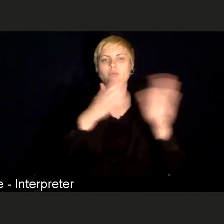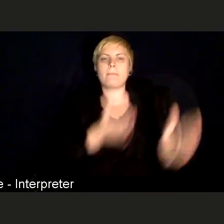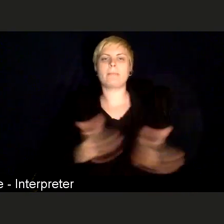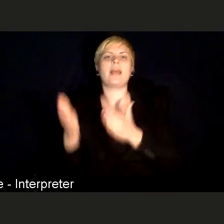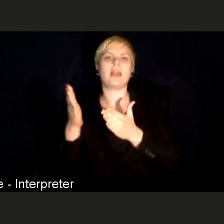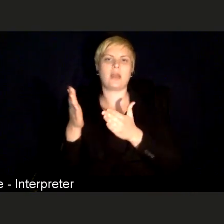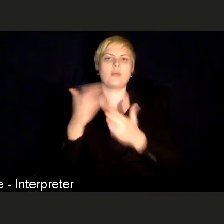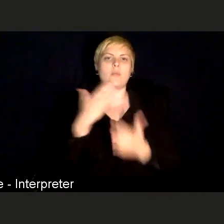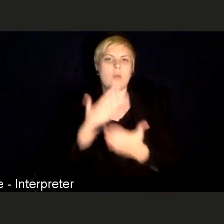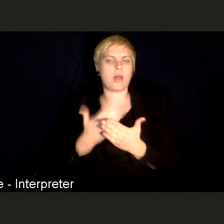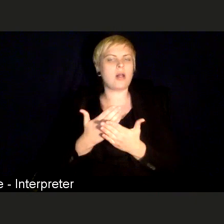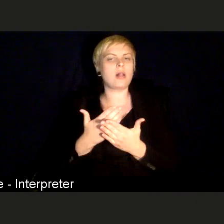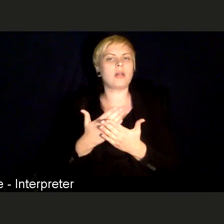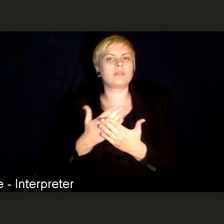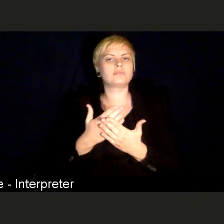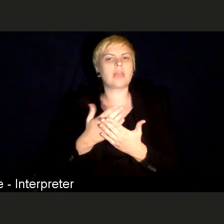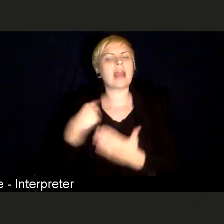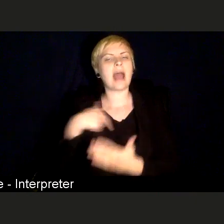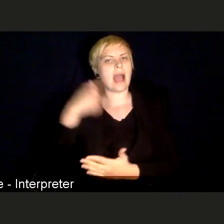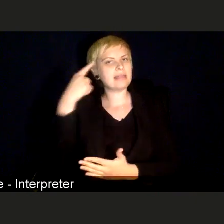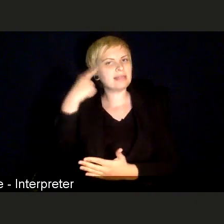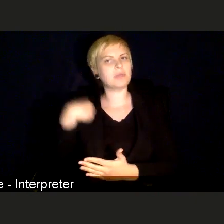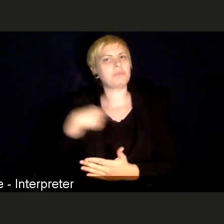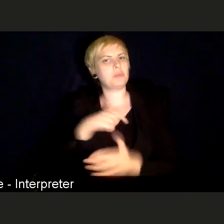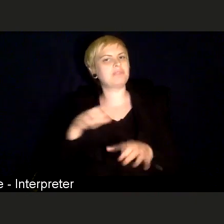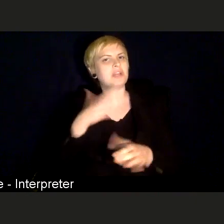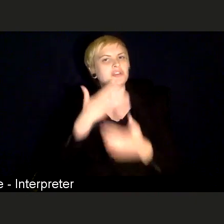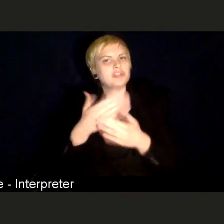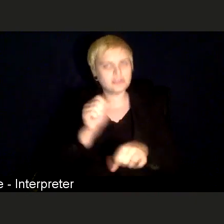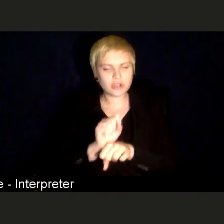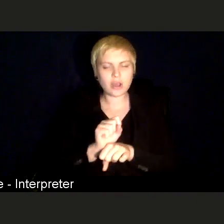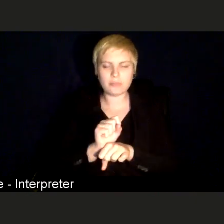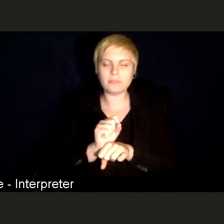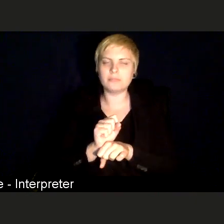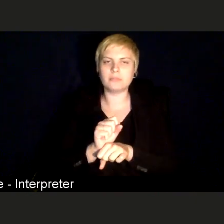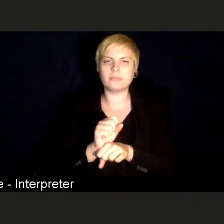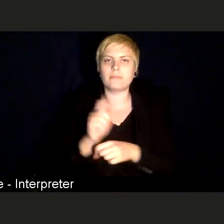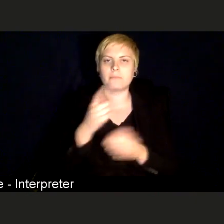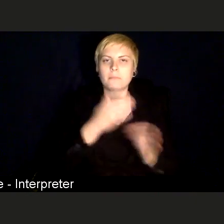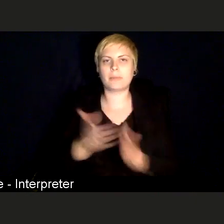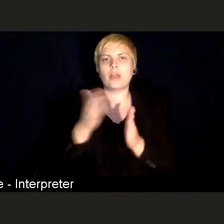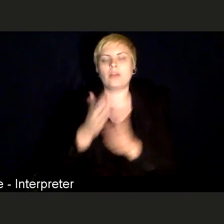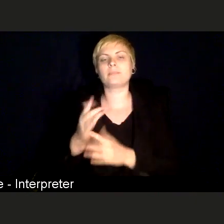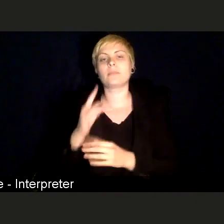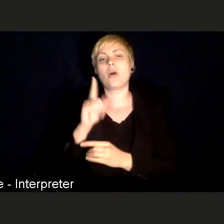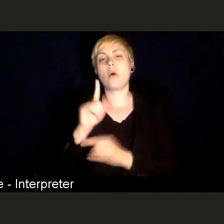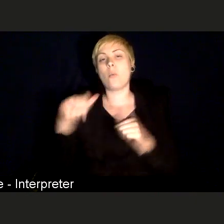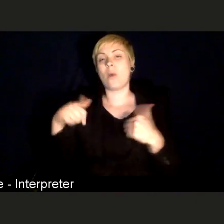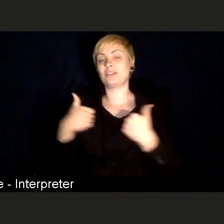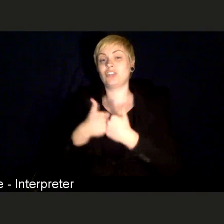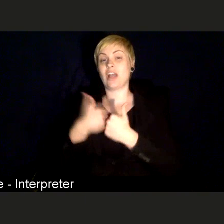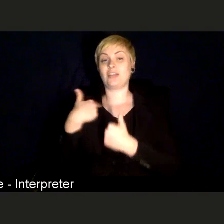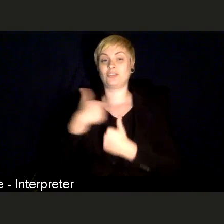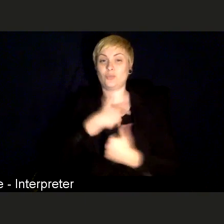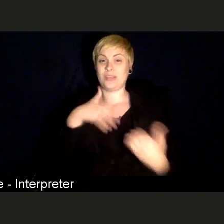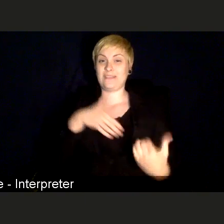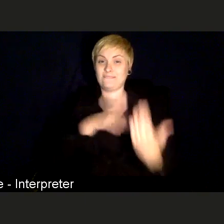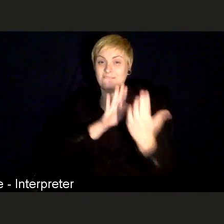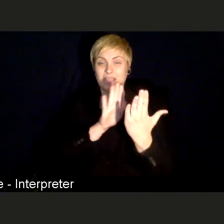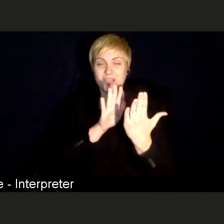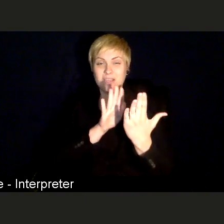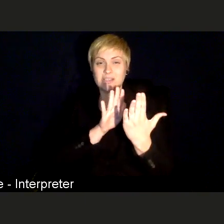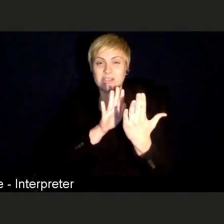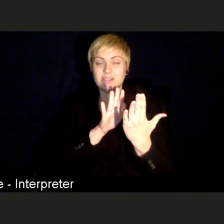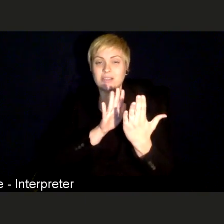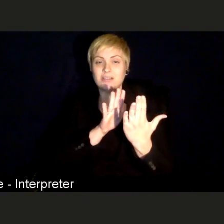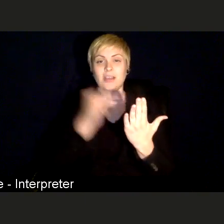well, and I think we have done a very, very nice job in terms of doing that. One of the challenges that we will all face, though, will be if we